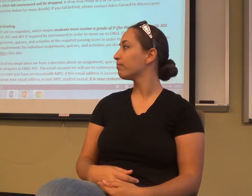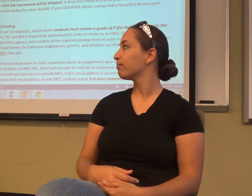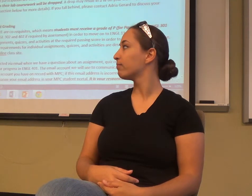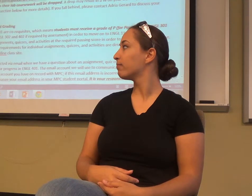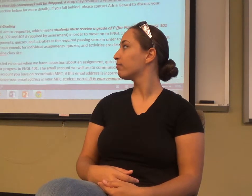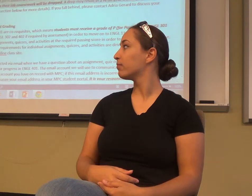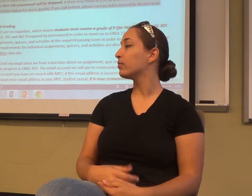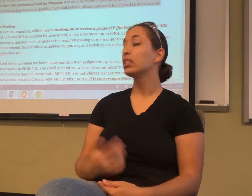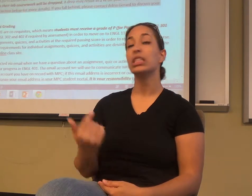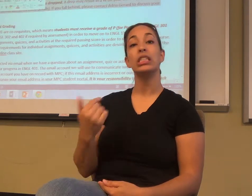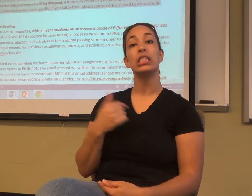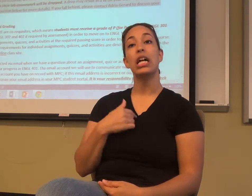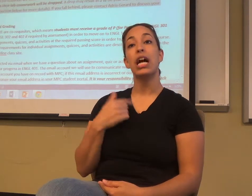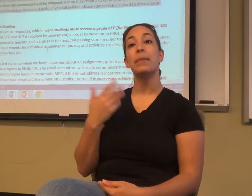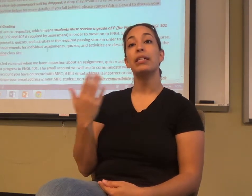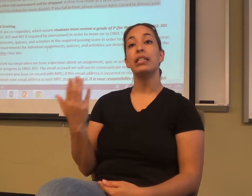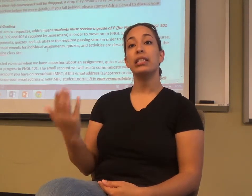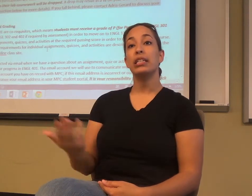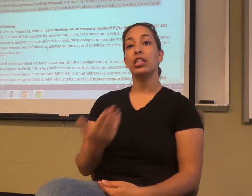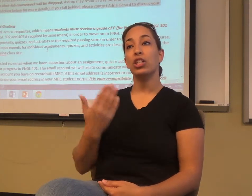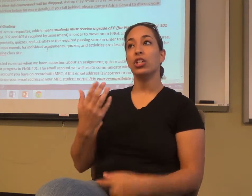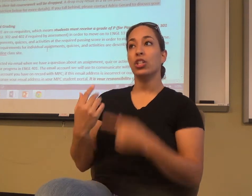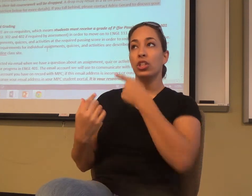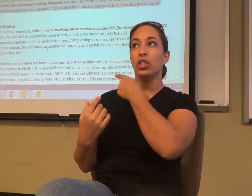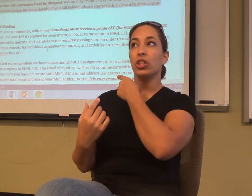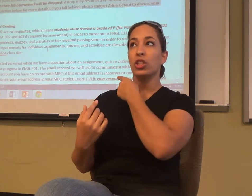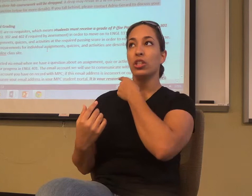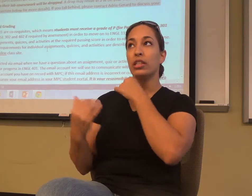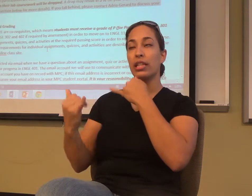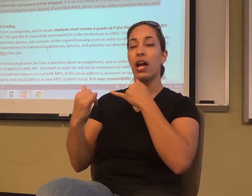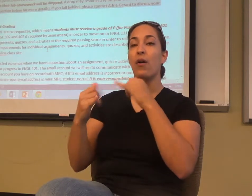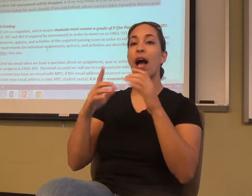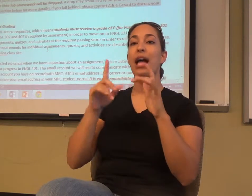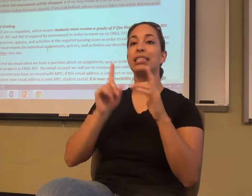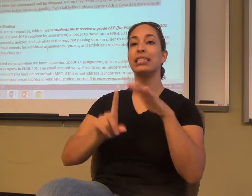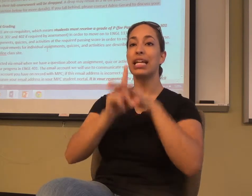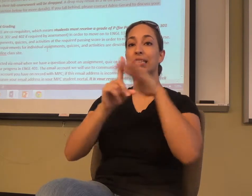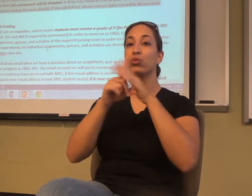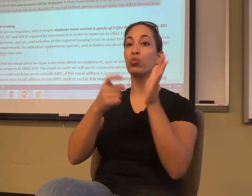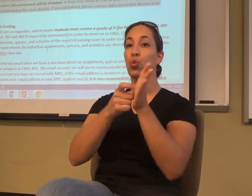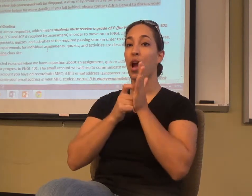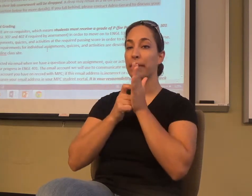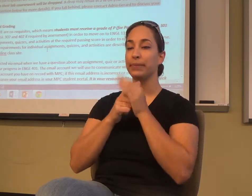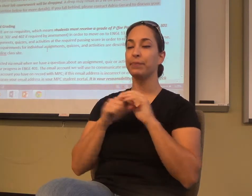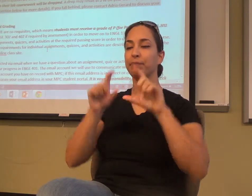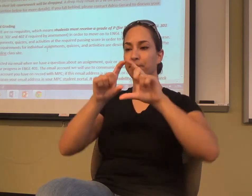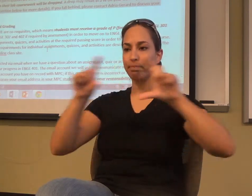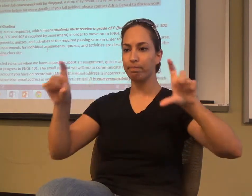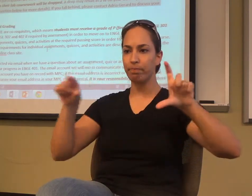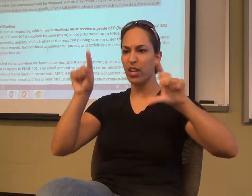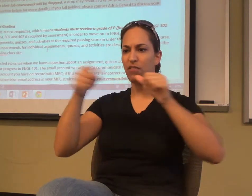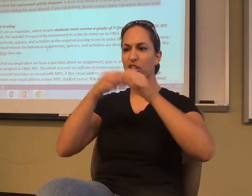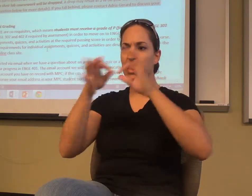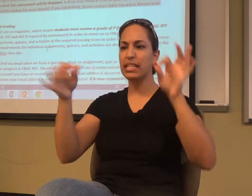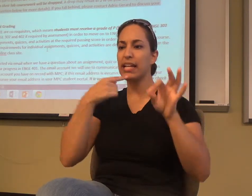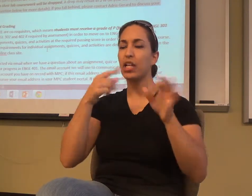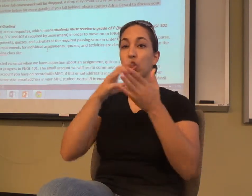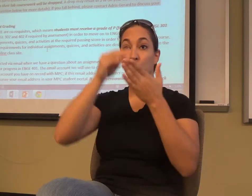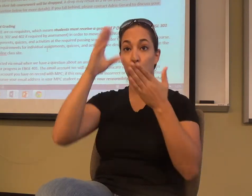I'm here in the attendance requirements section. The first sentence says, students are expected to devote 2 hours per